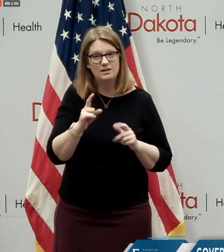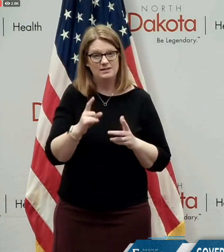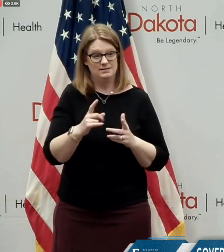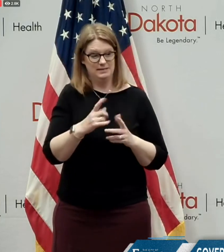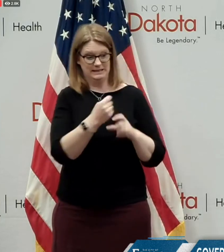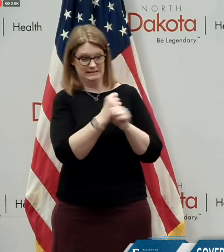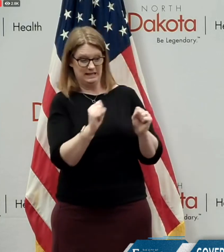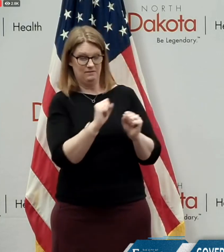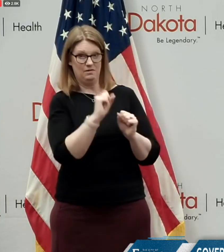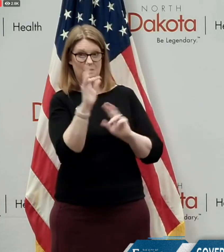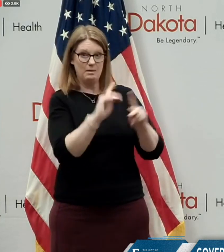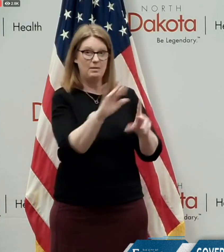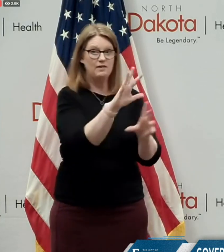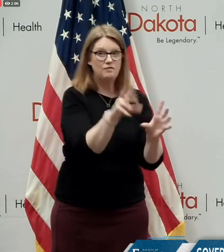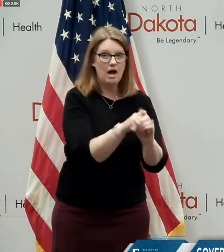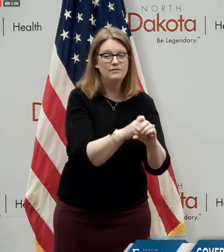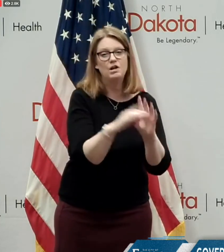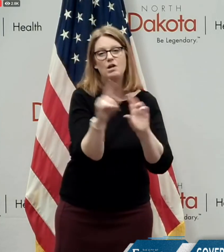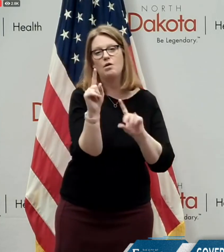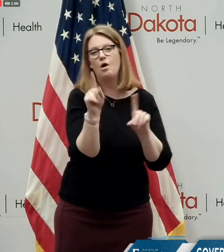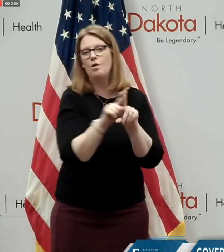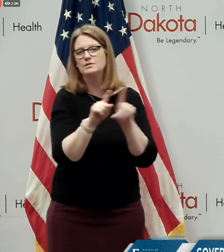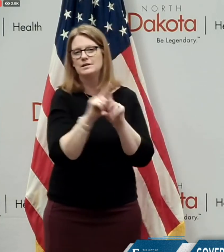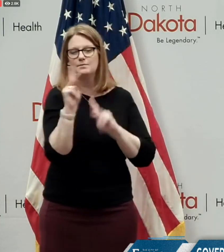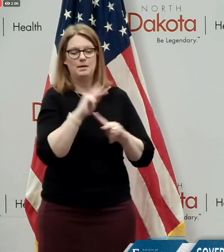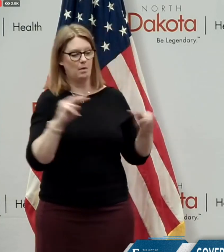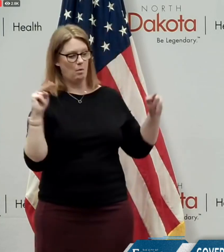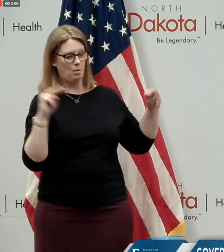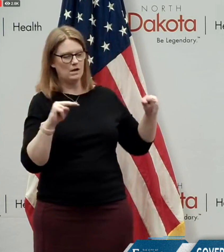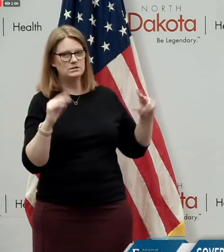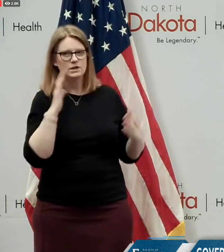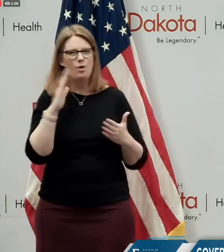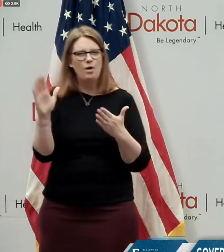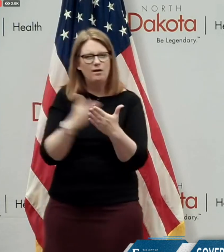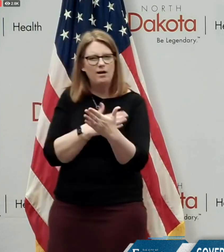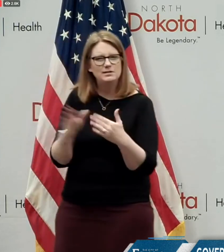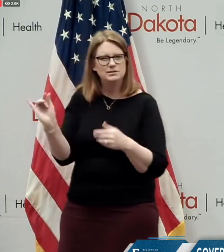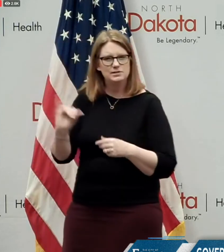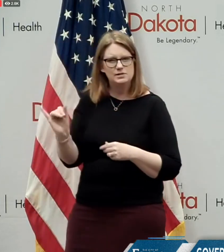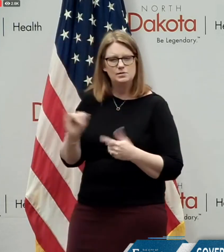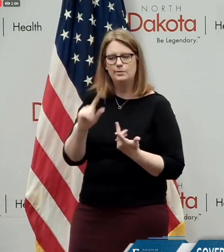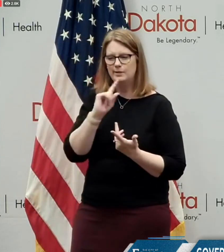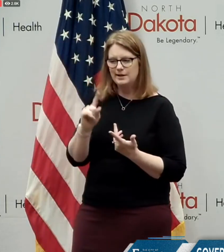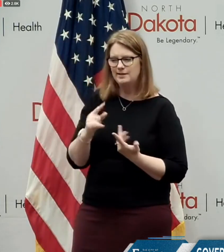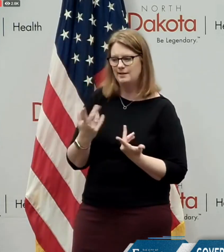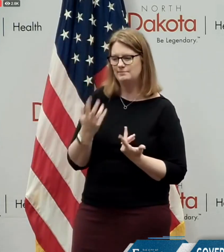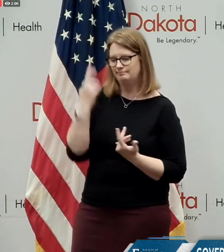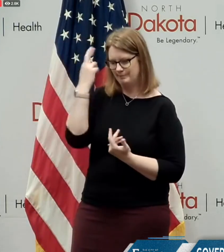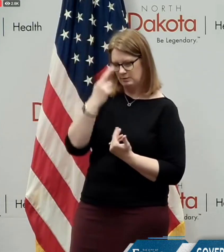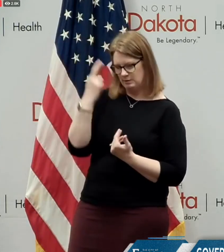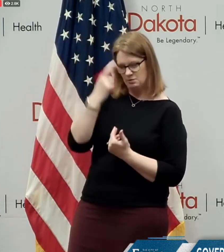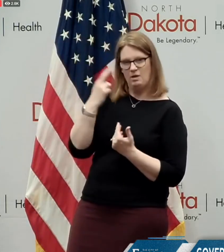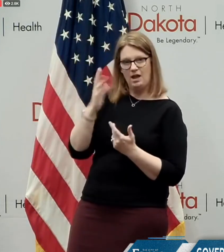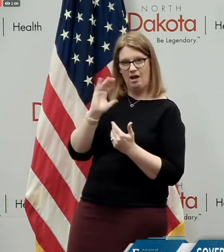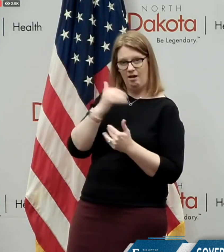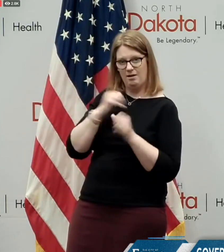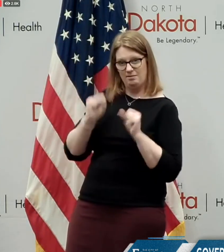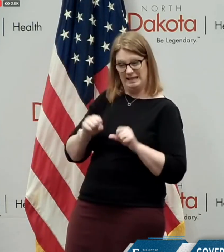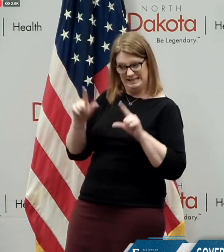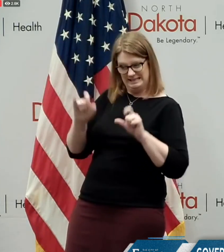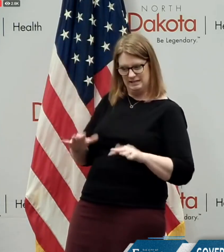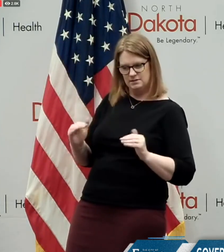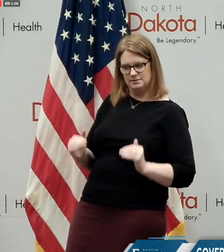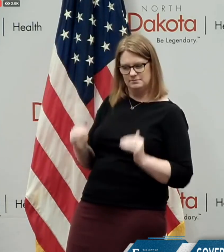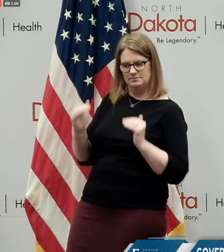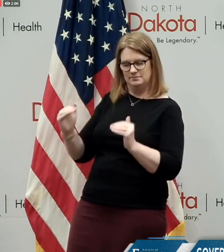and spectators, concerts alike, all of this. So that's why we continue to build our capability on